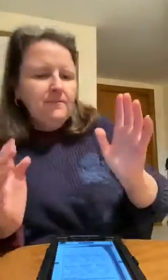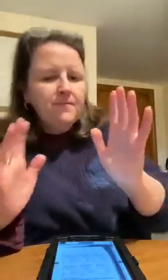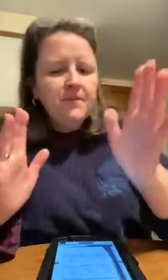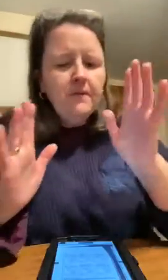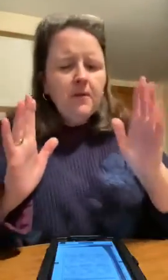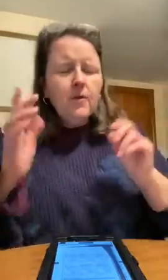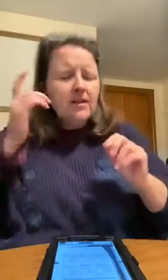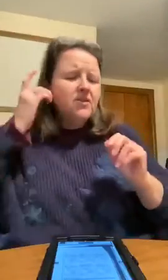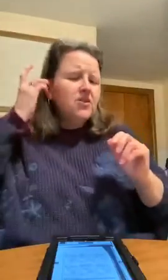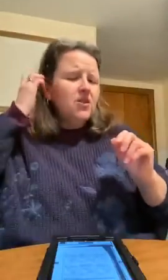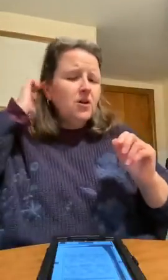if you wanted to show